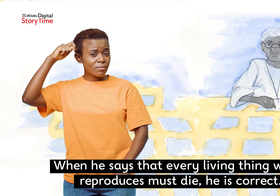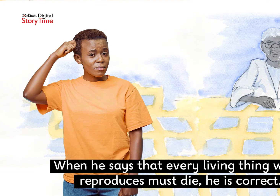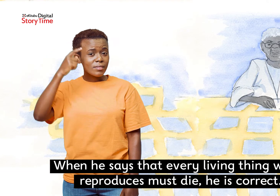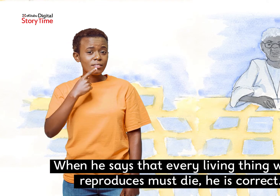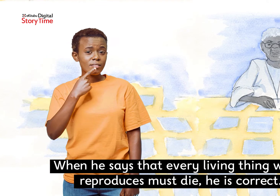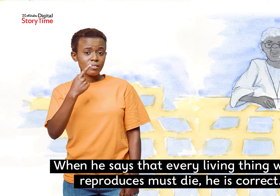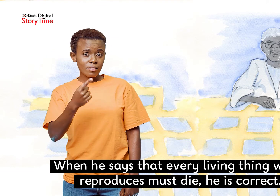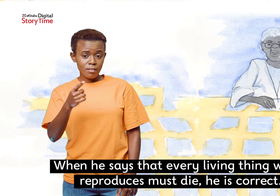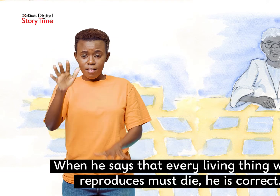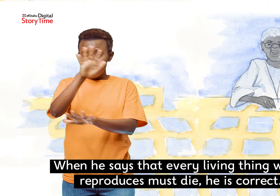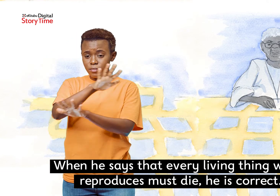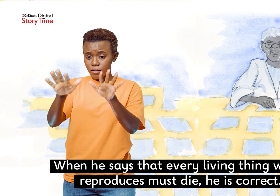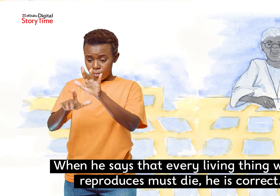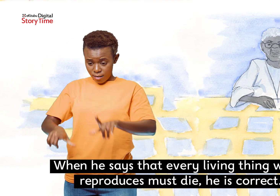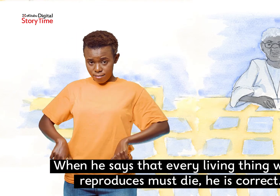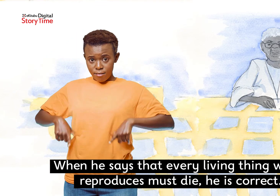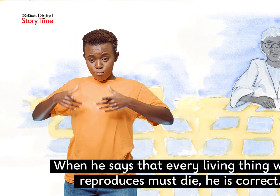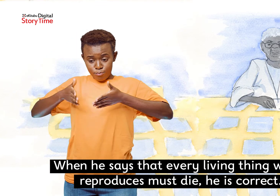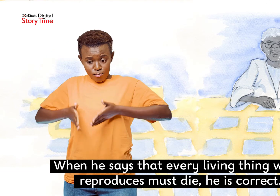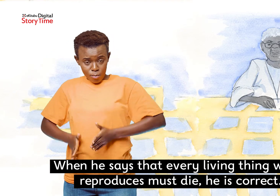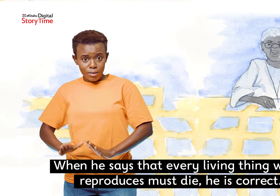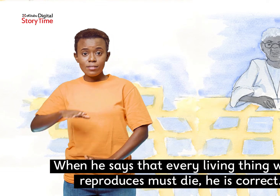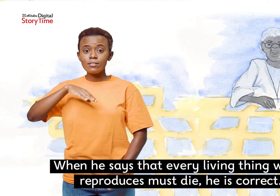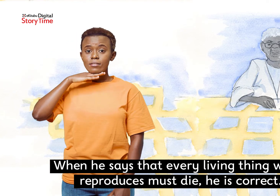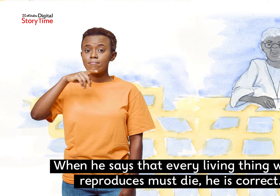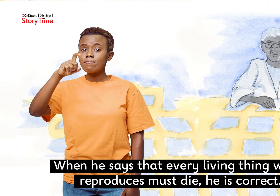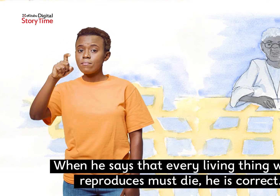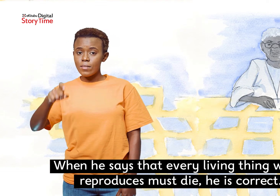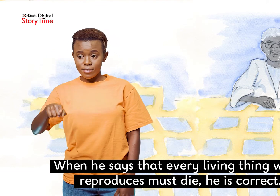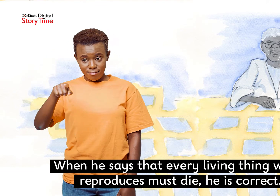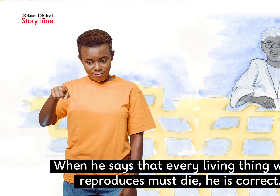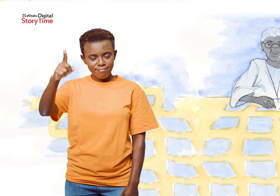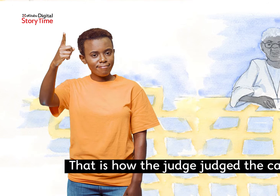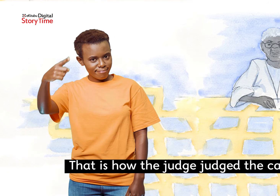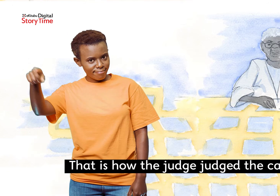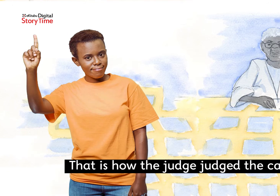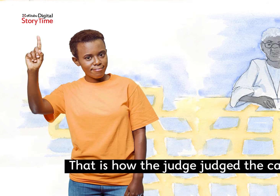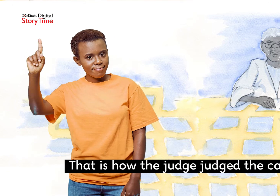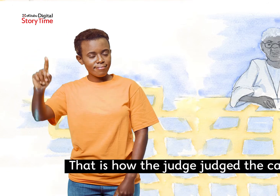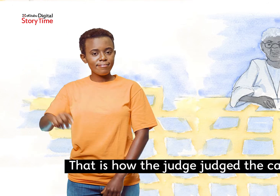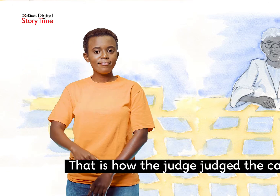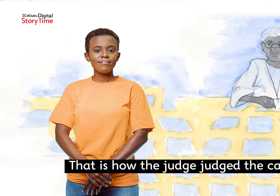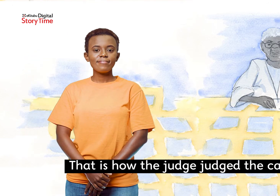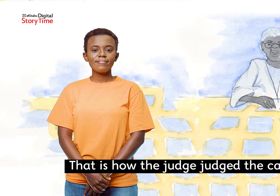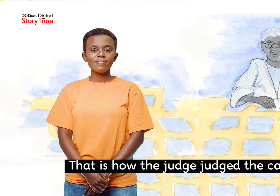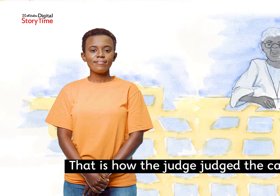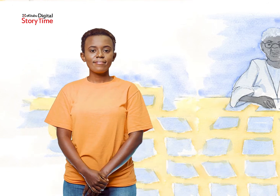When he says that every living thing which reproduces must die, he is correct. That is how the